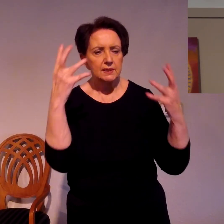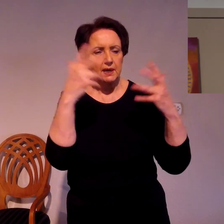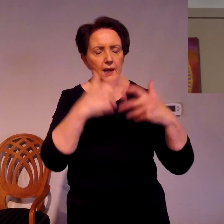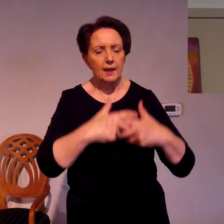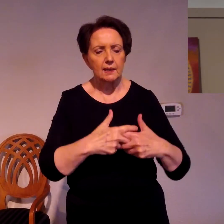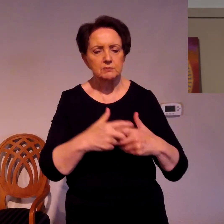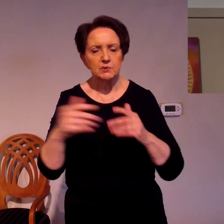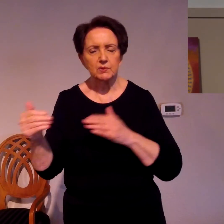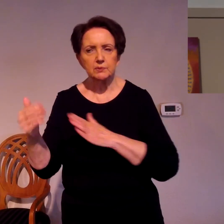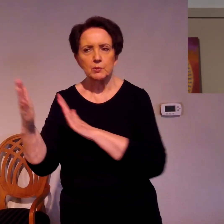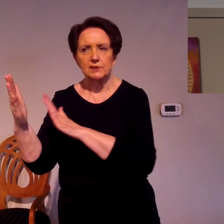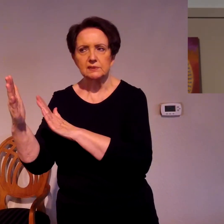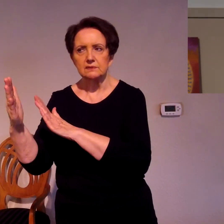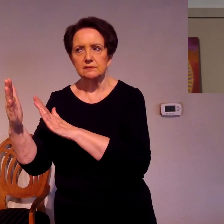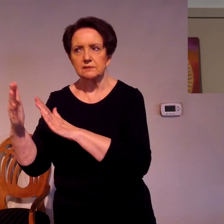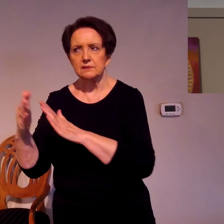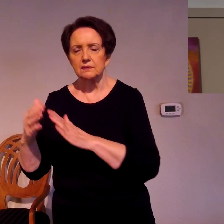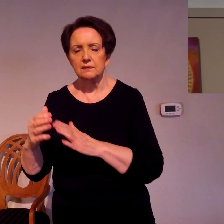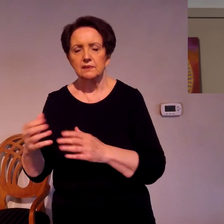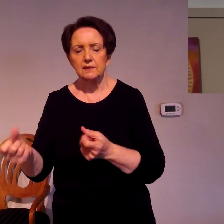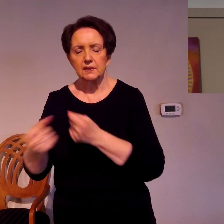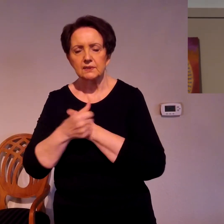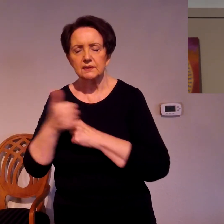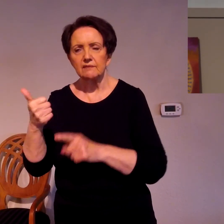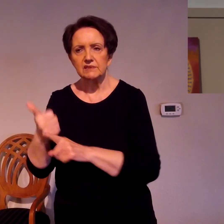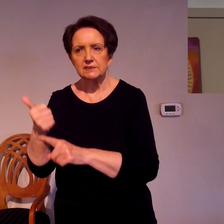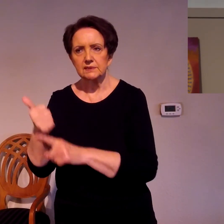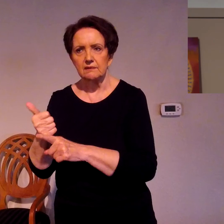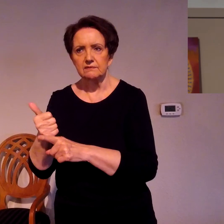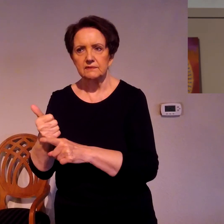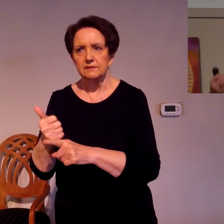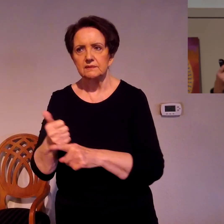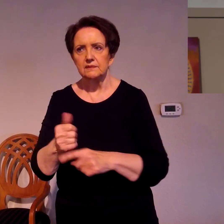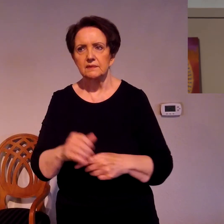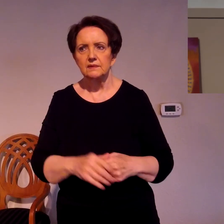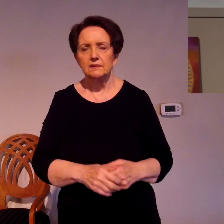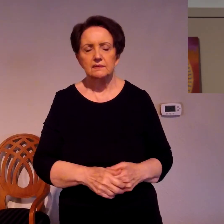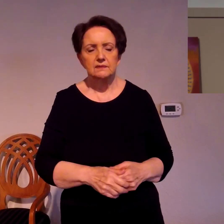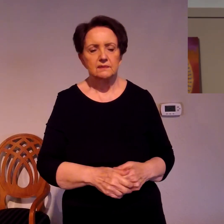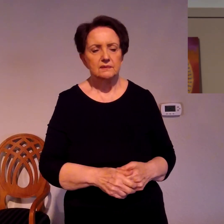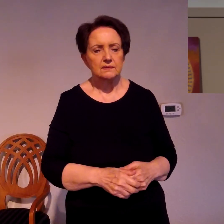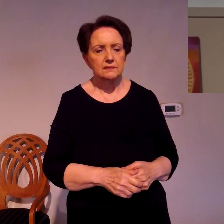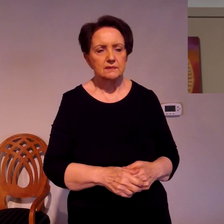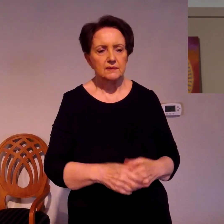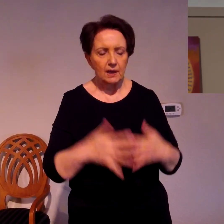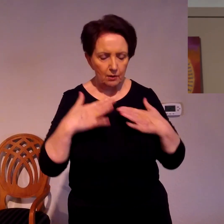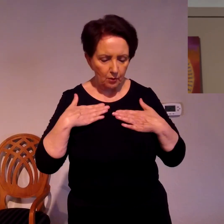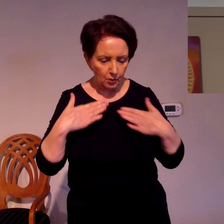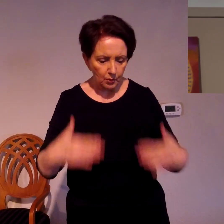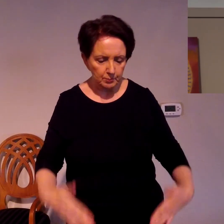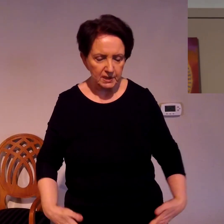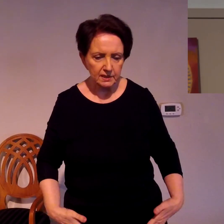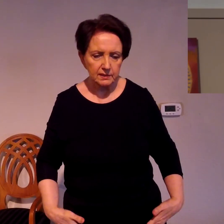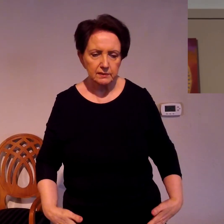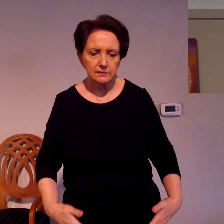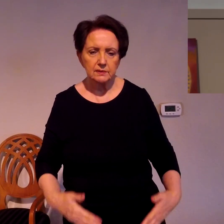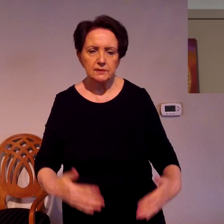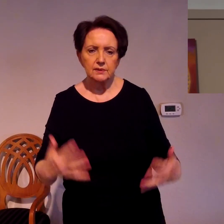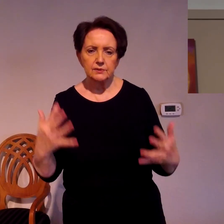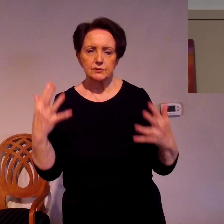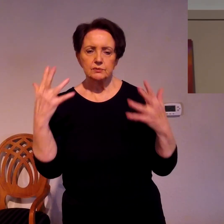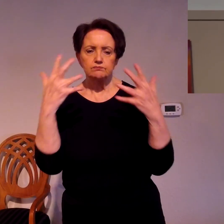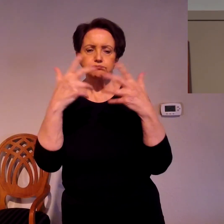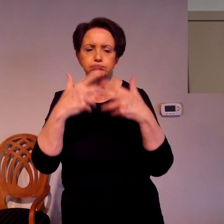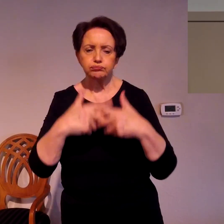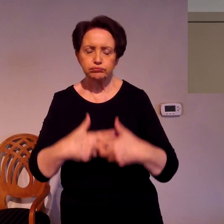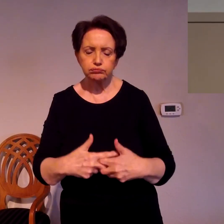the presence that is love itself. We allow our whole being to acquiesce into the deep